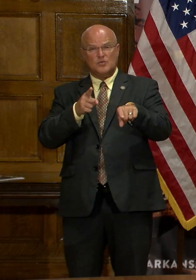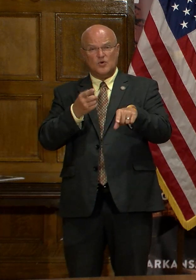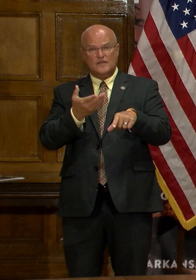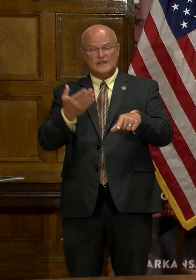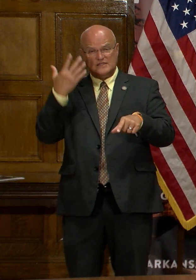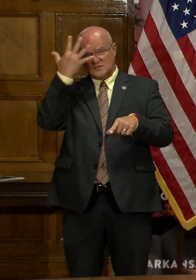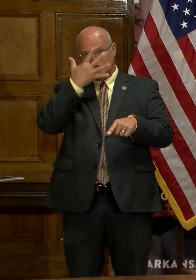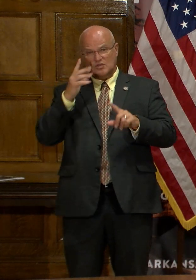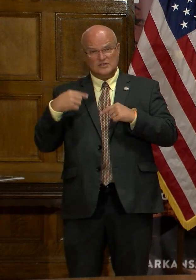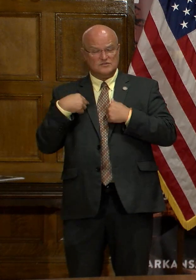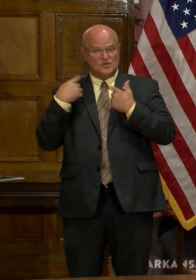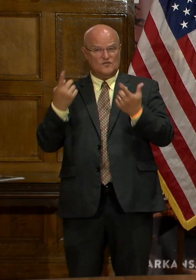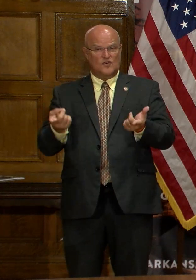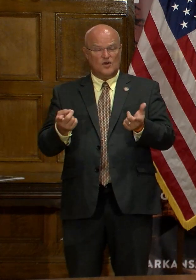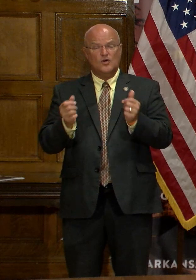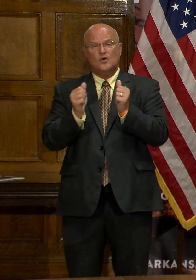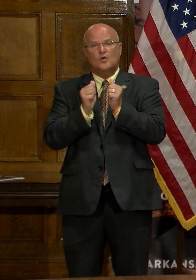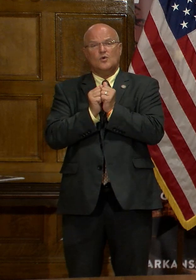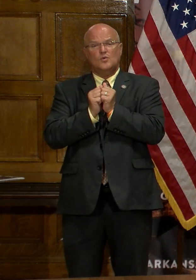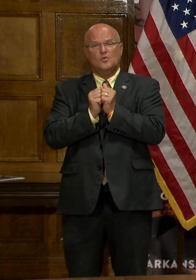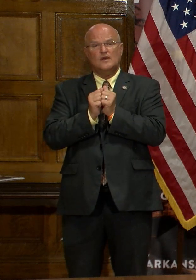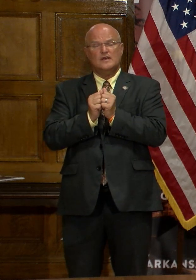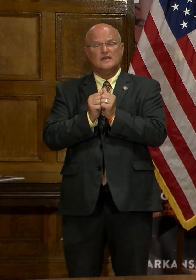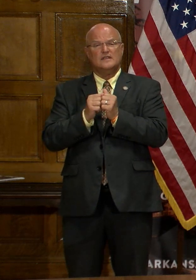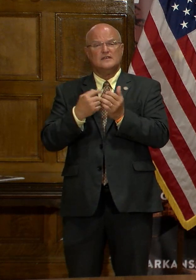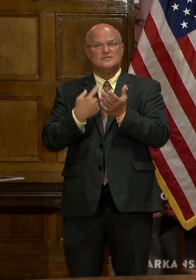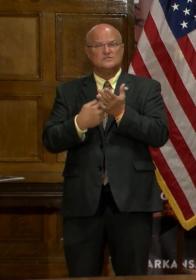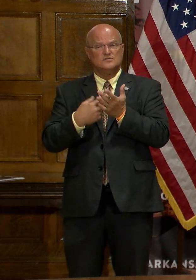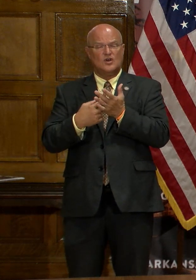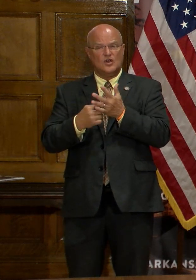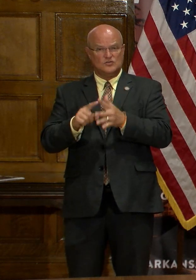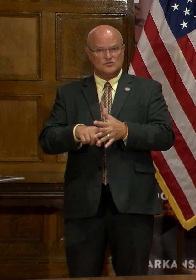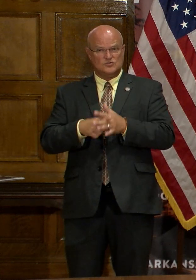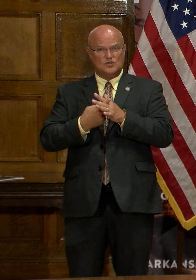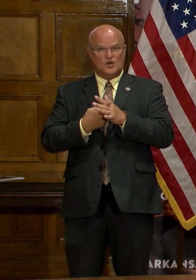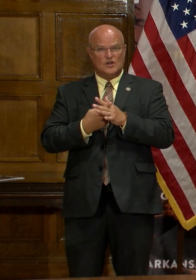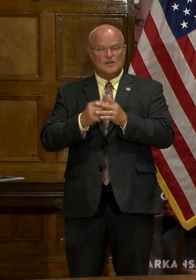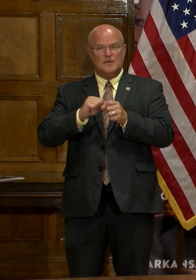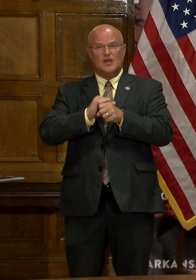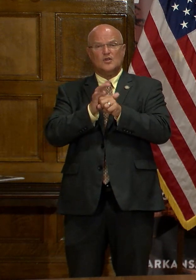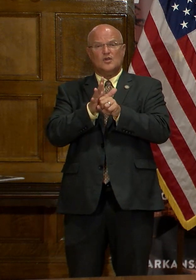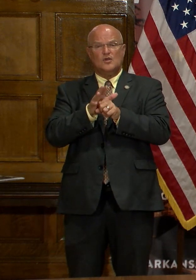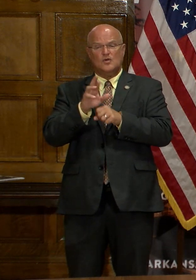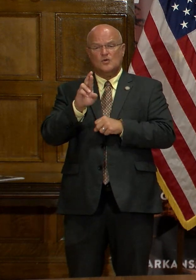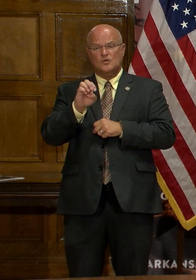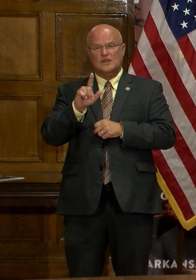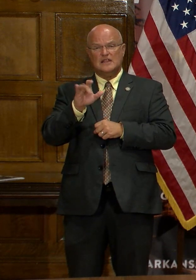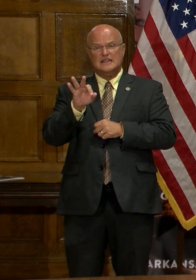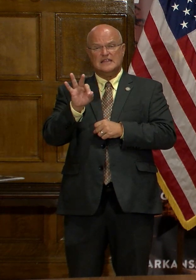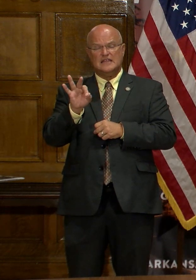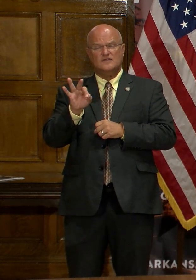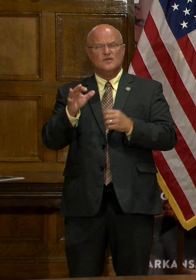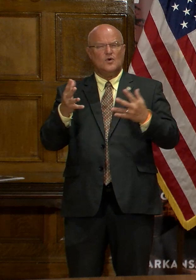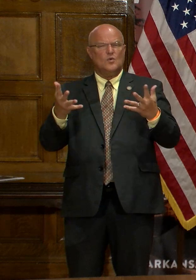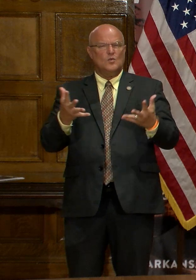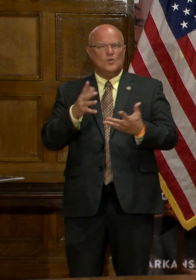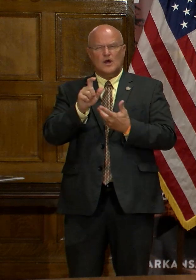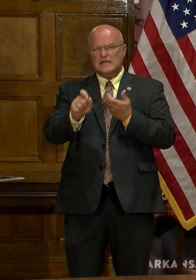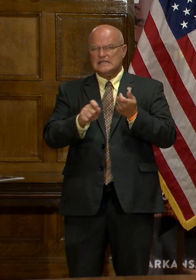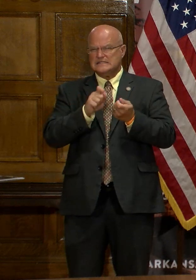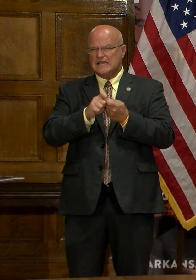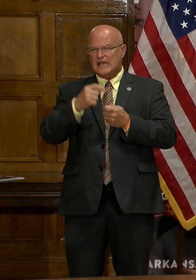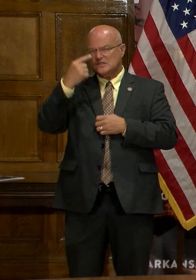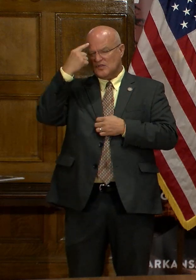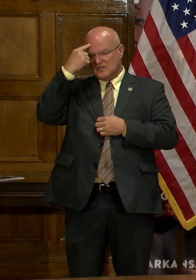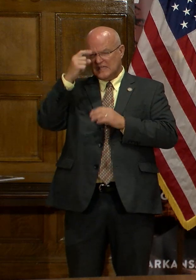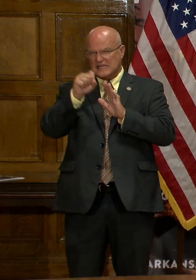looking so far, with talks potentially restarting on coronavirus relief, what exactly do you